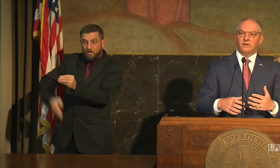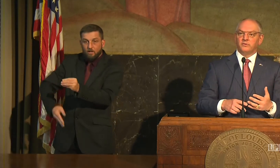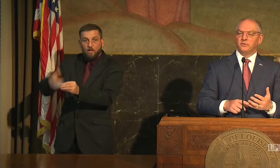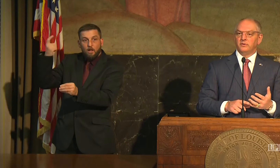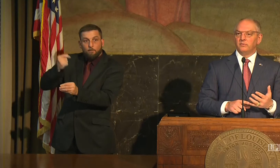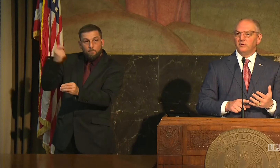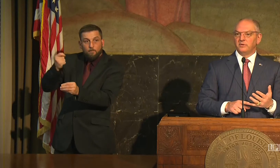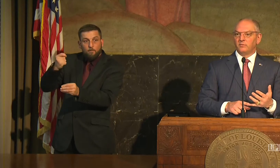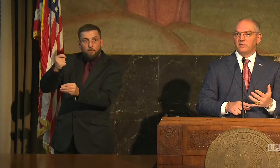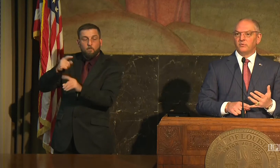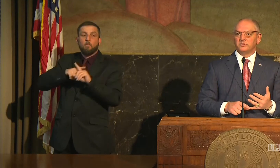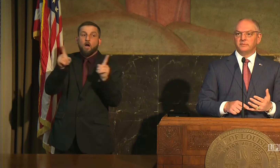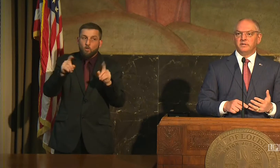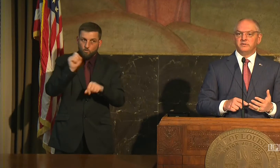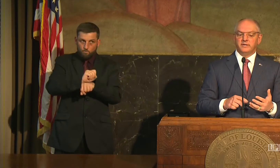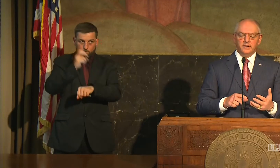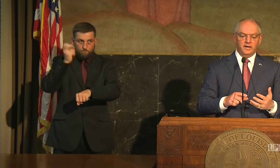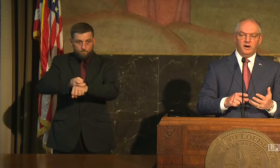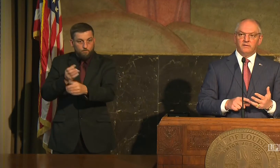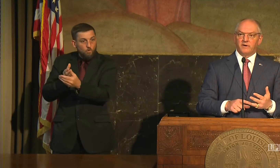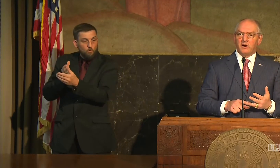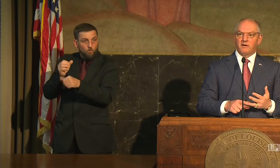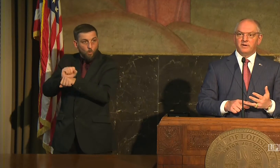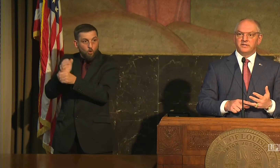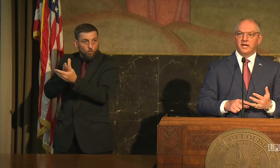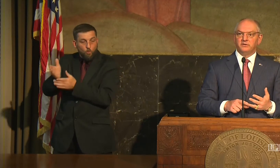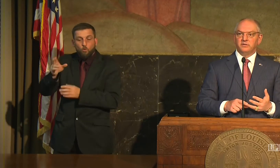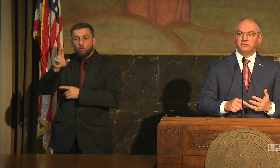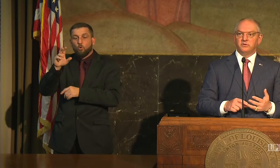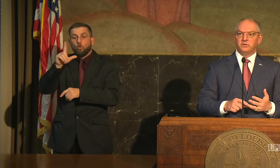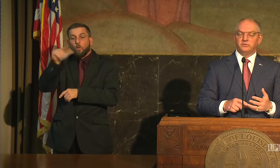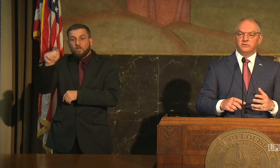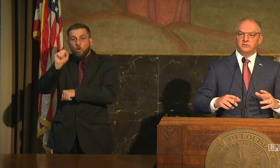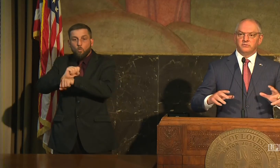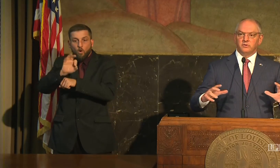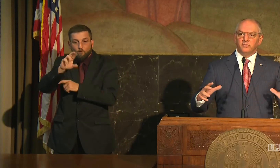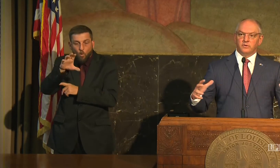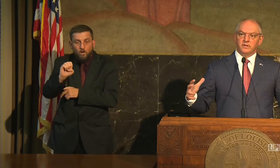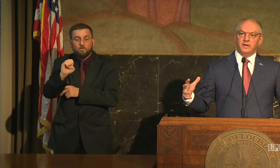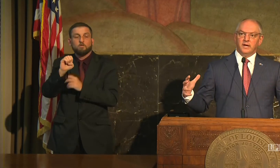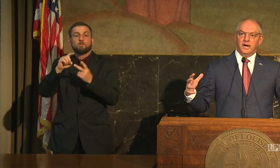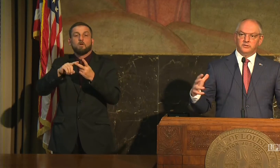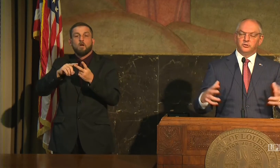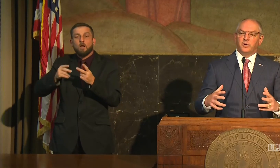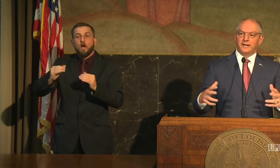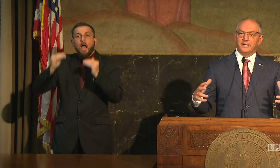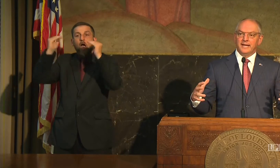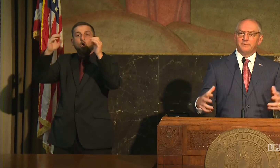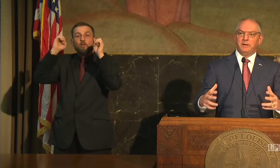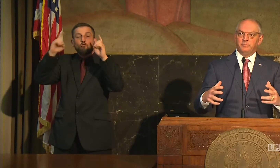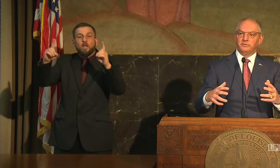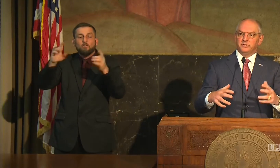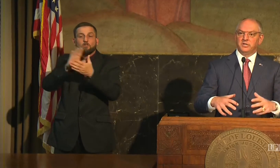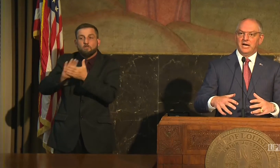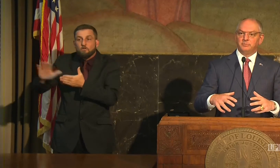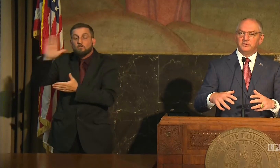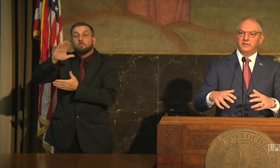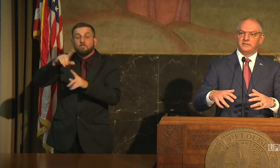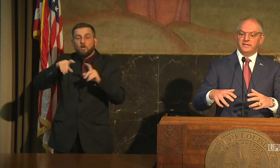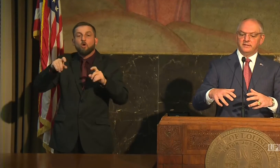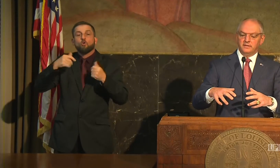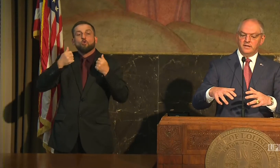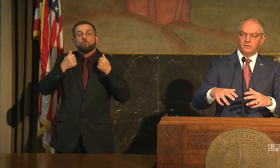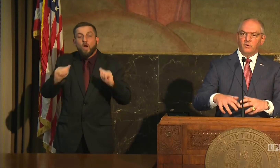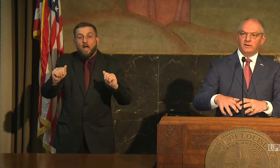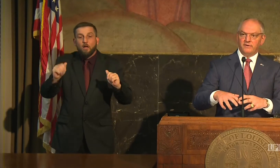very hard through the Louisiana Workforce Commission, all of our higher education institutions and so forth, to try to connect people to jobs